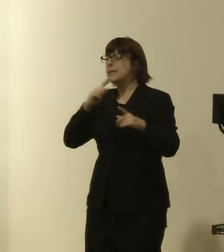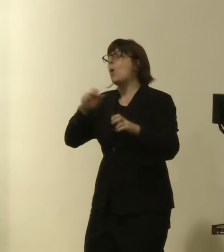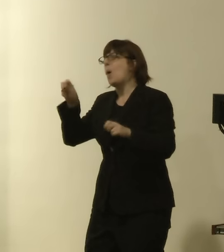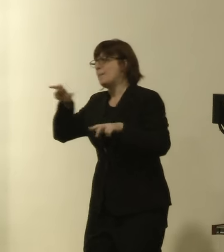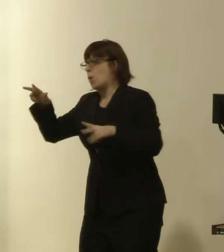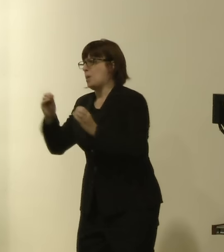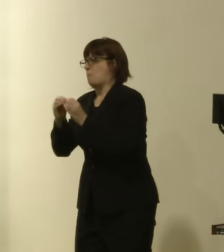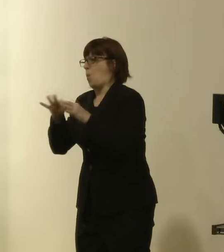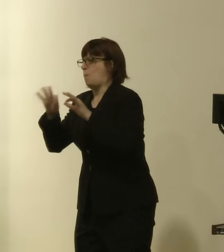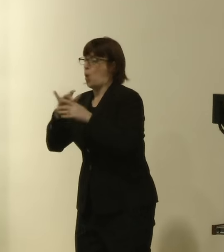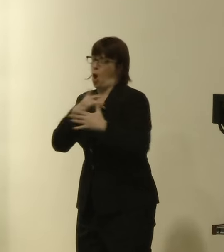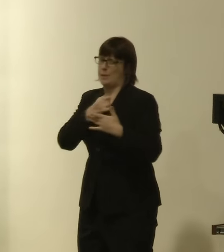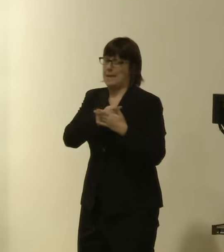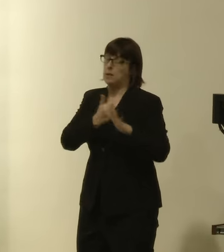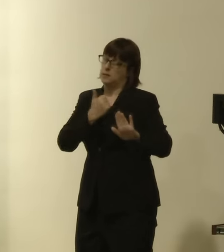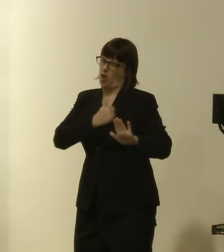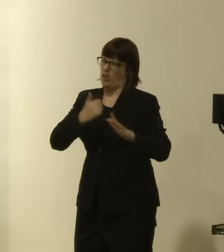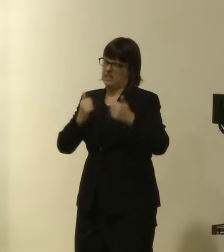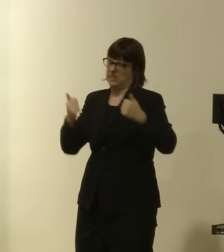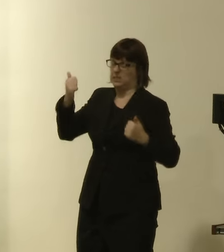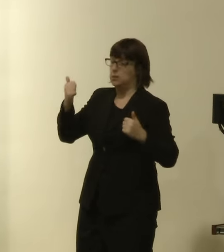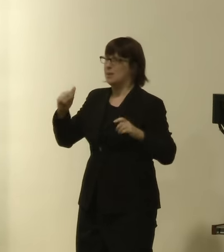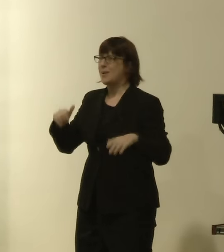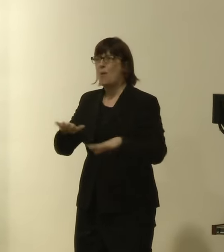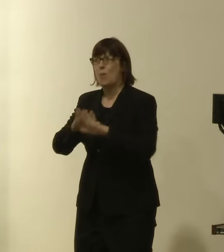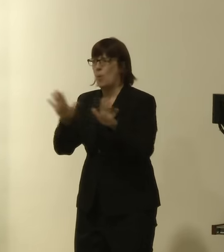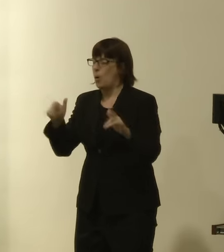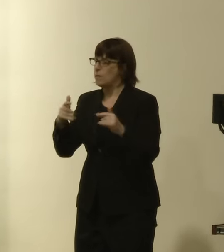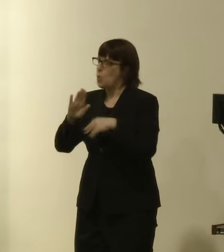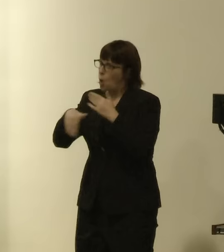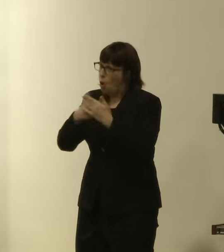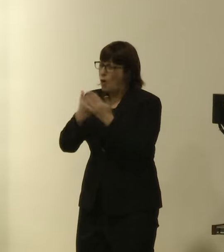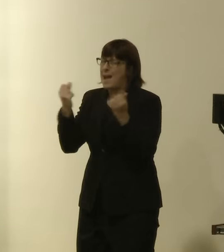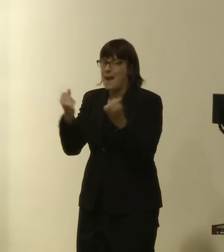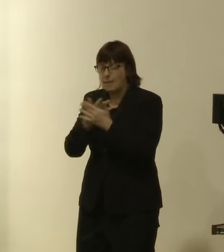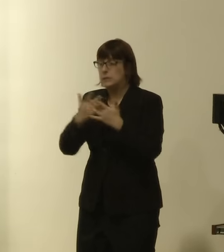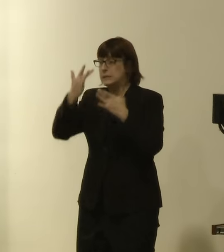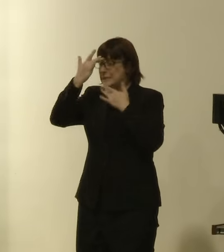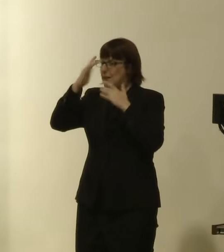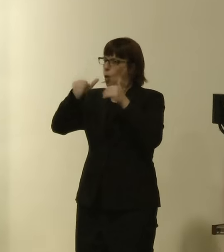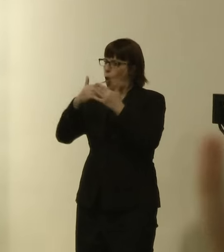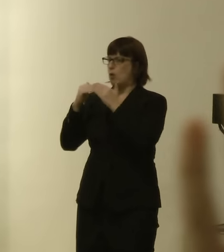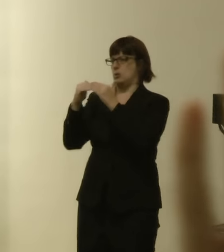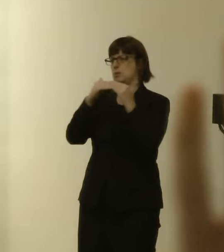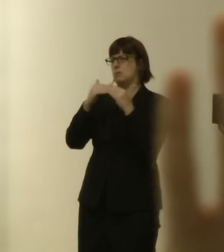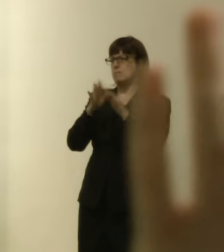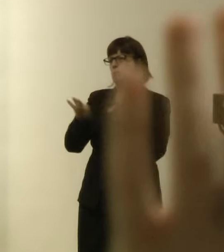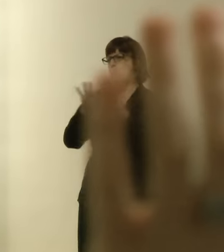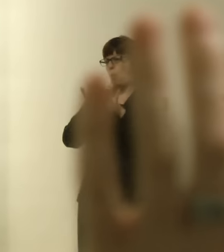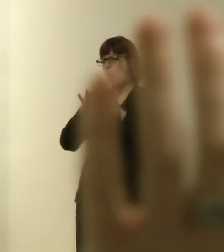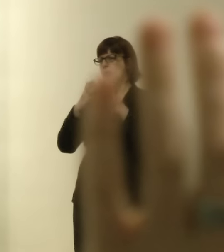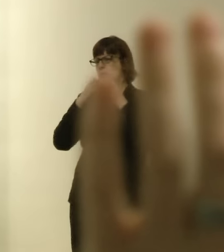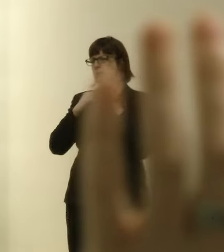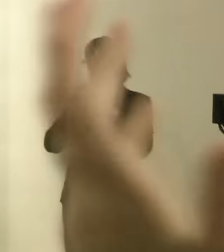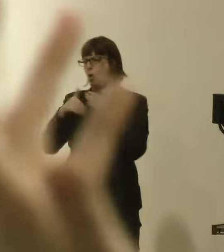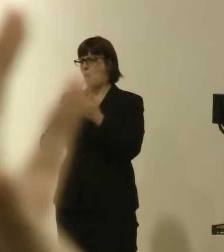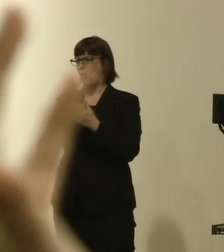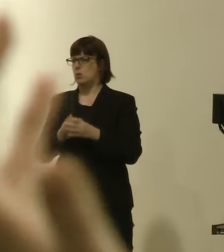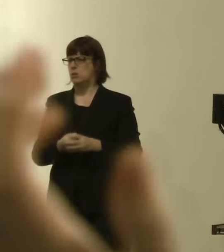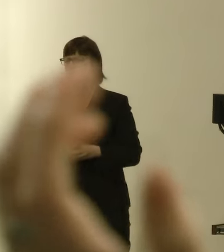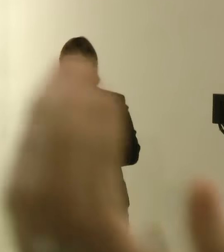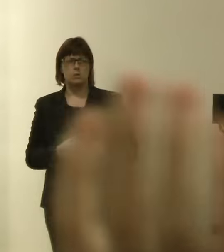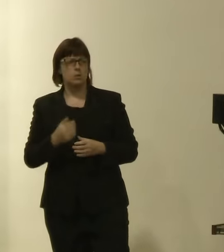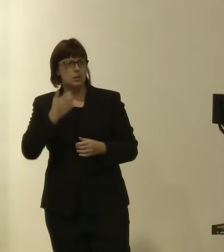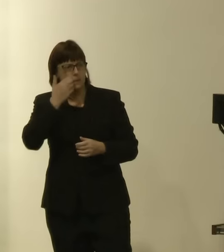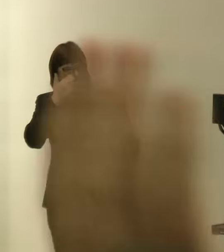I don't believe it. I mean, whatever ails people is important. So keep on your studies on that.